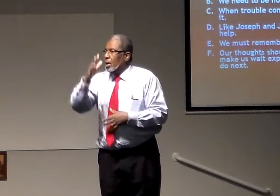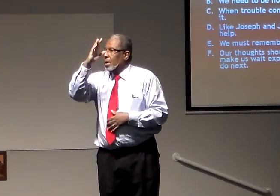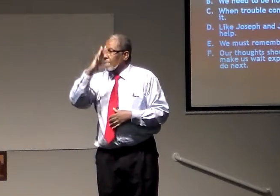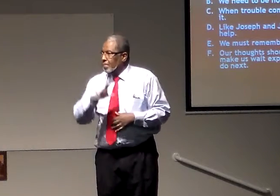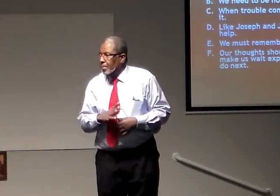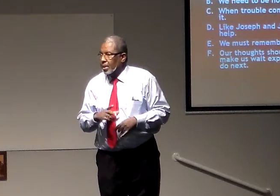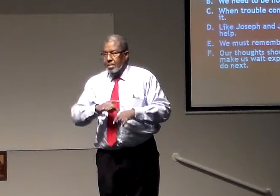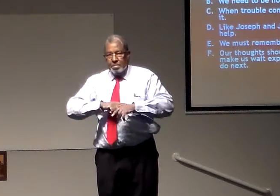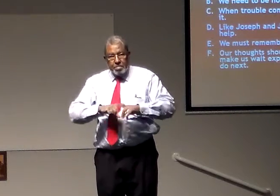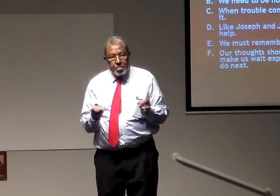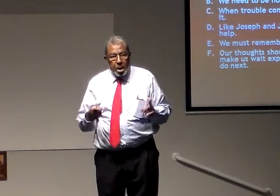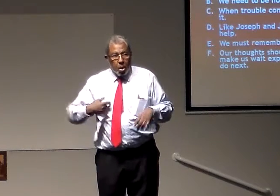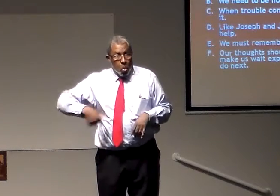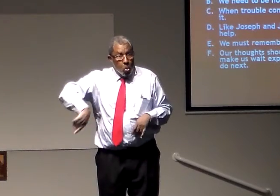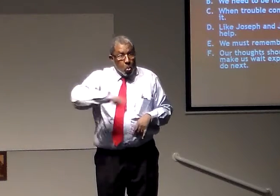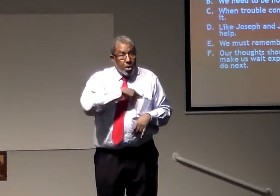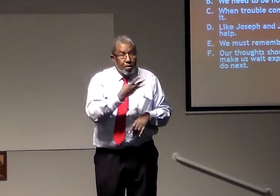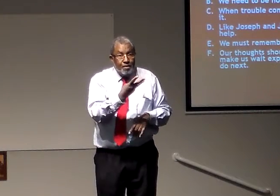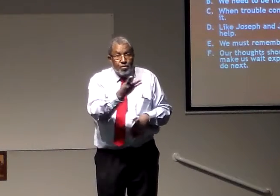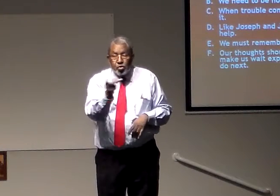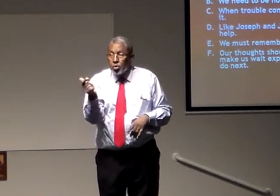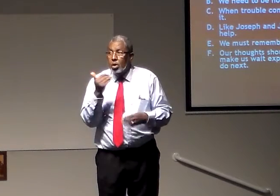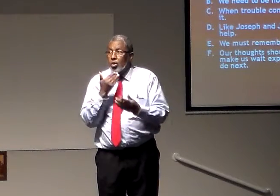good men and women, but